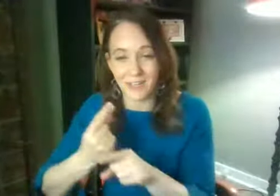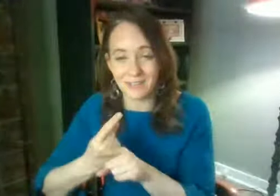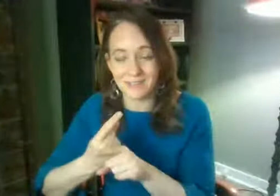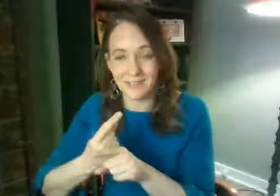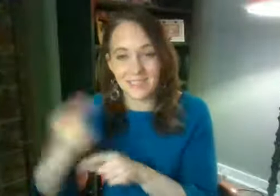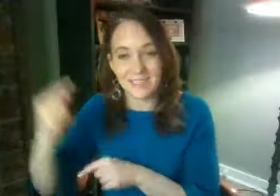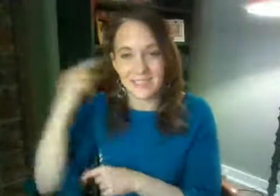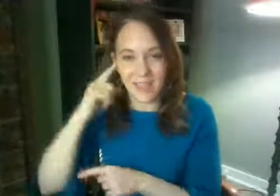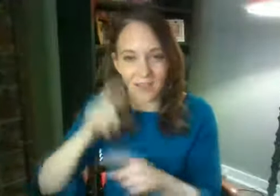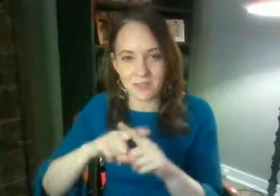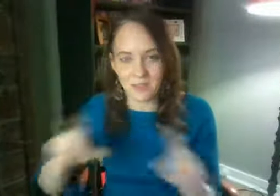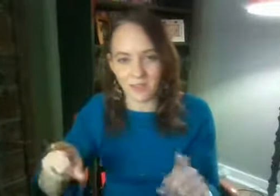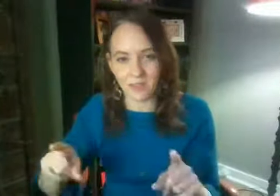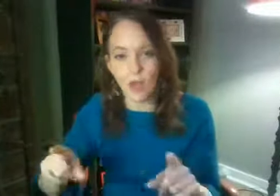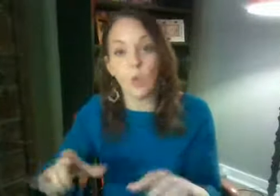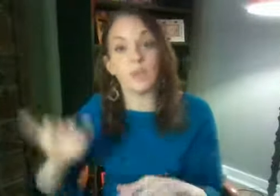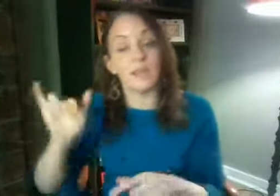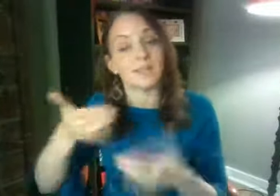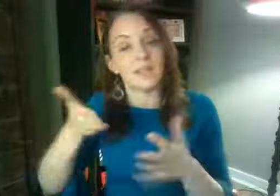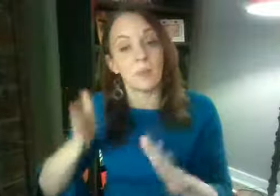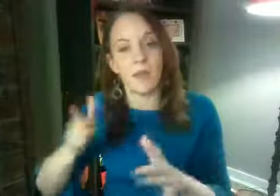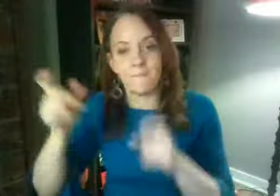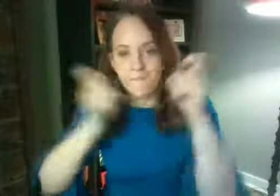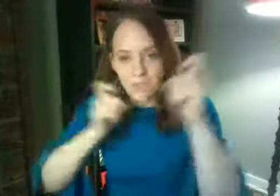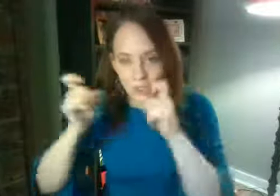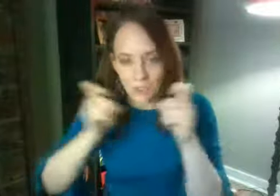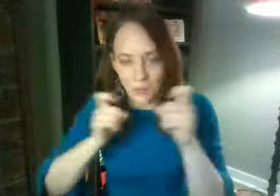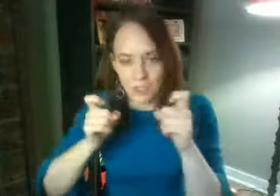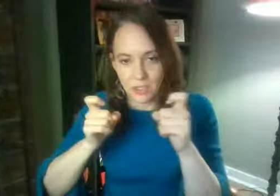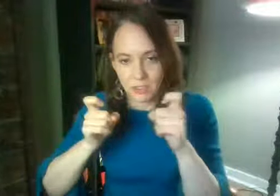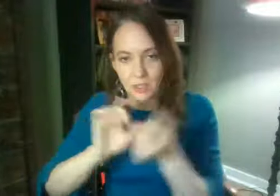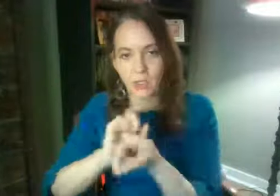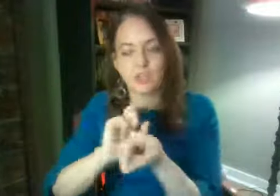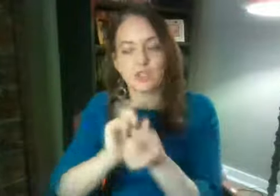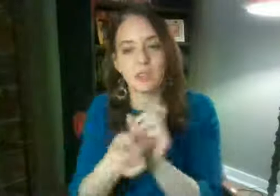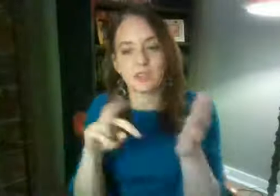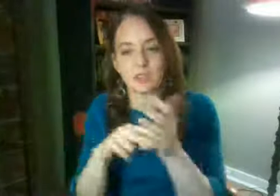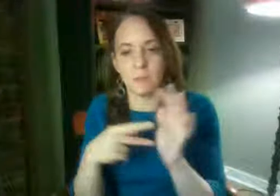right? Sounds different. Well, in that same way, facial expression changes the